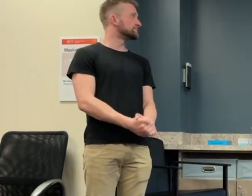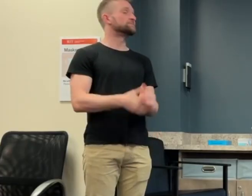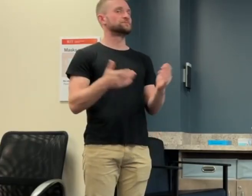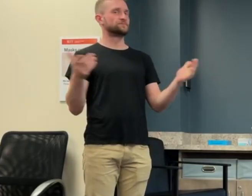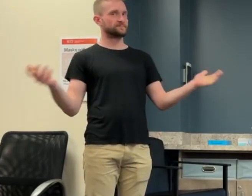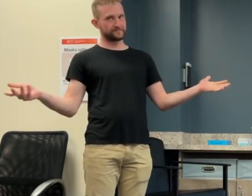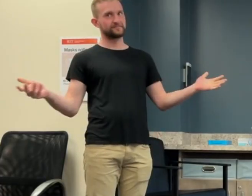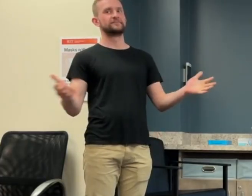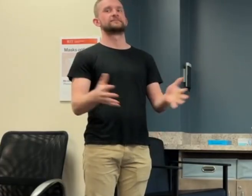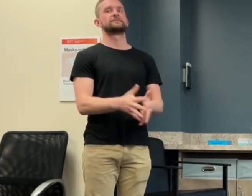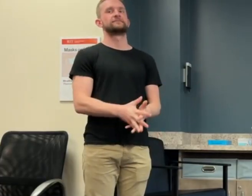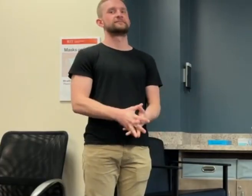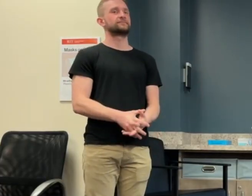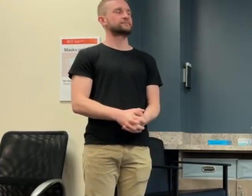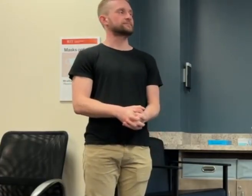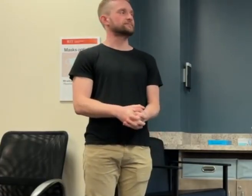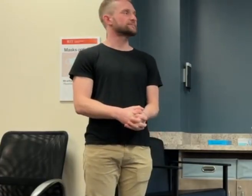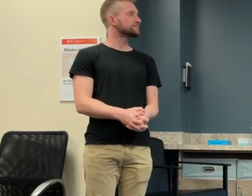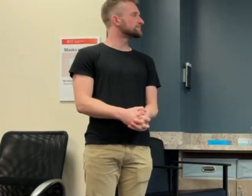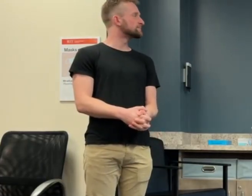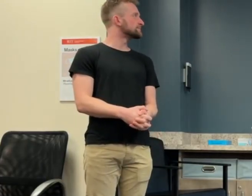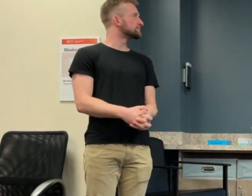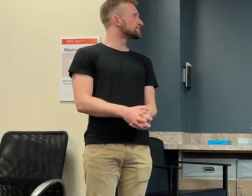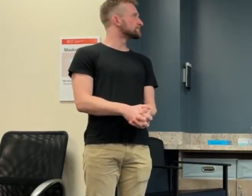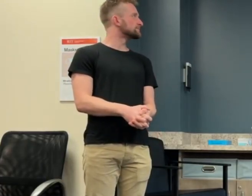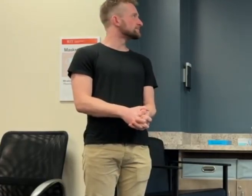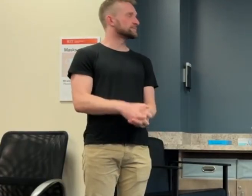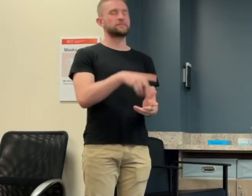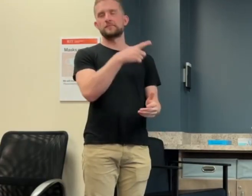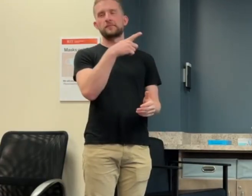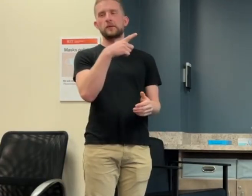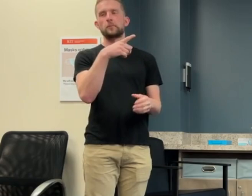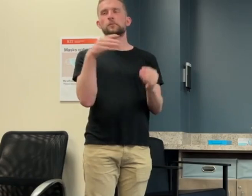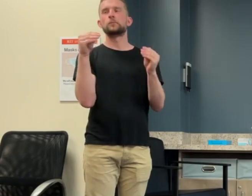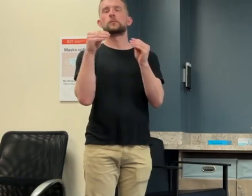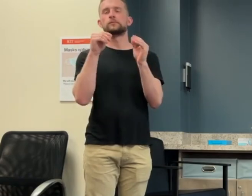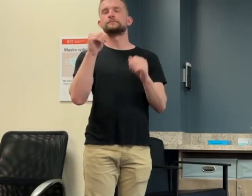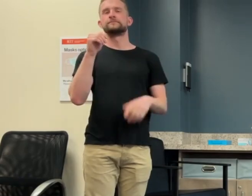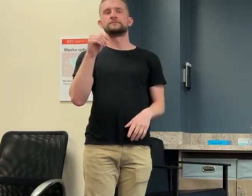Okay, so this is another audiogram over here.